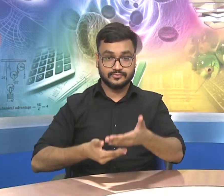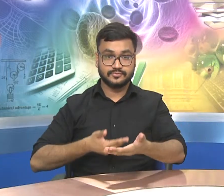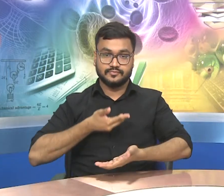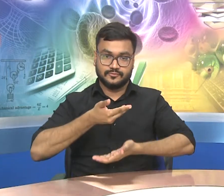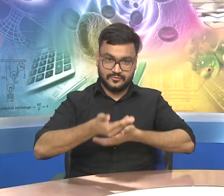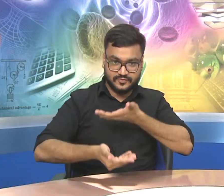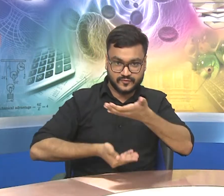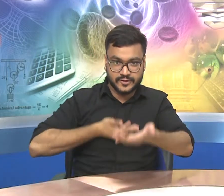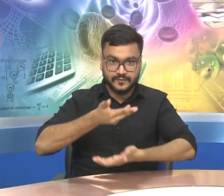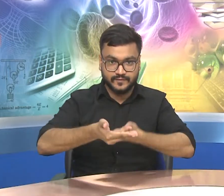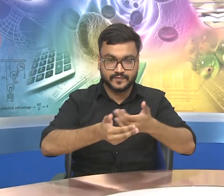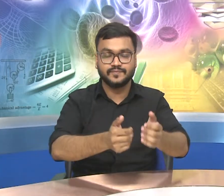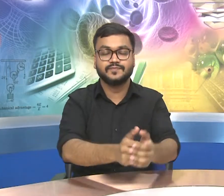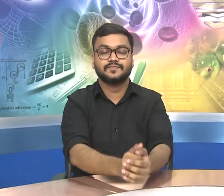Welcome back to our classes.